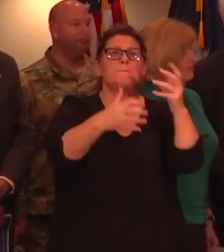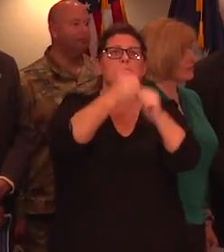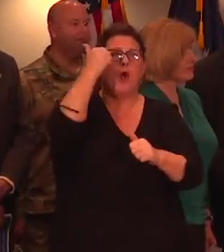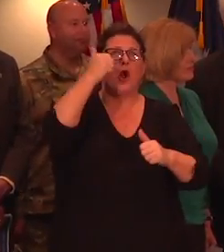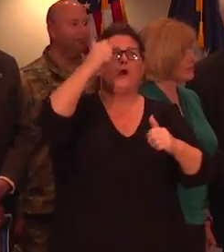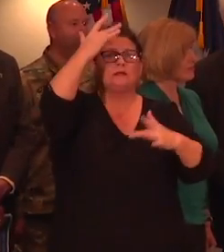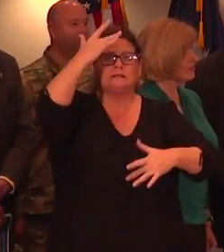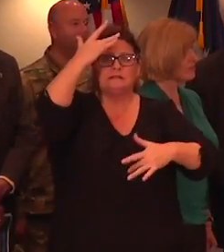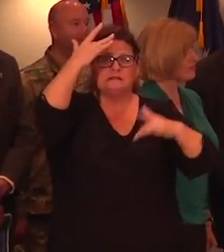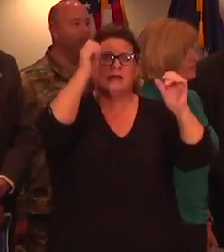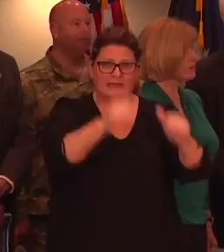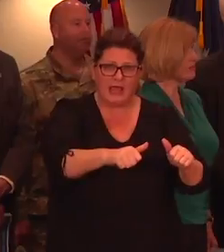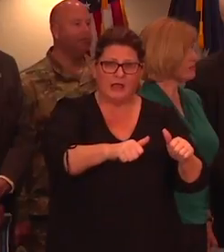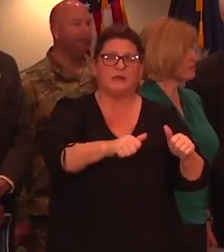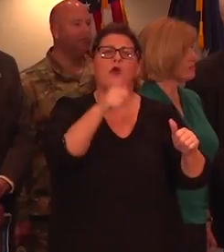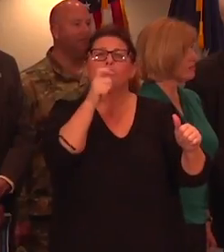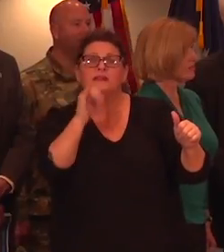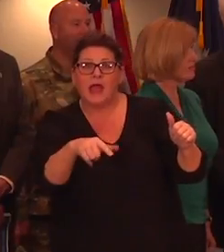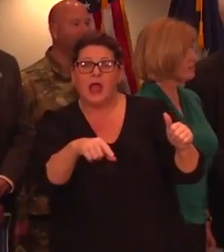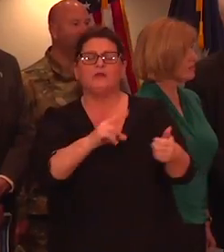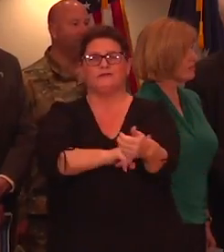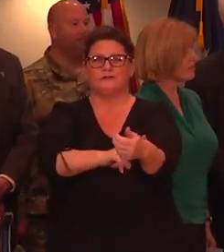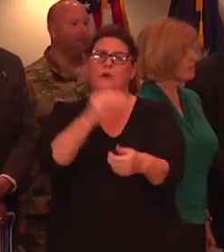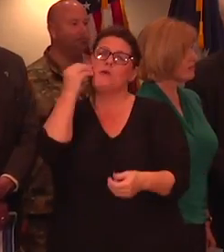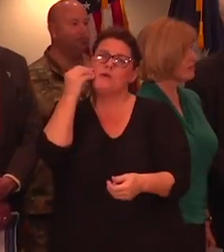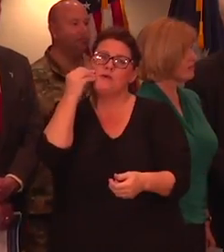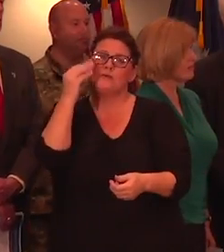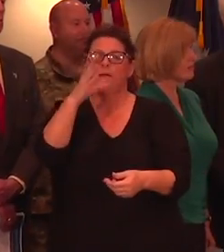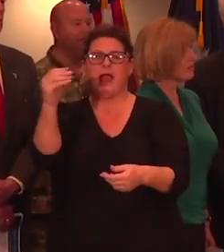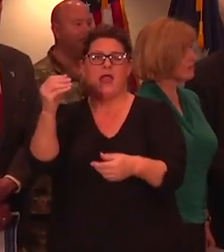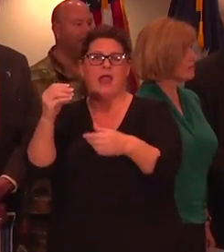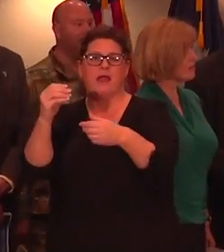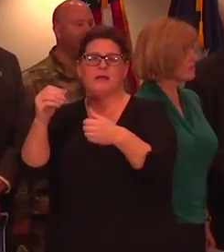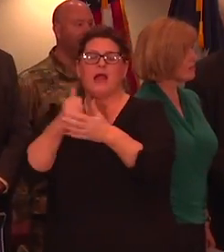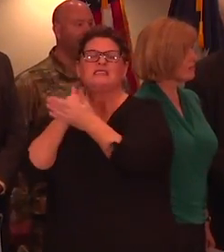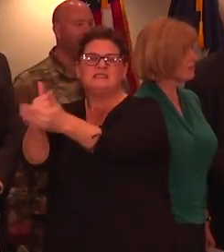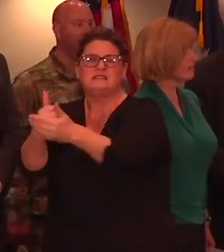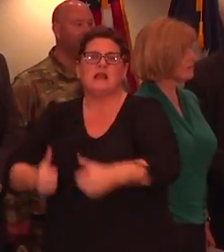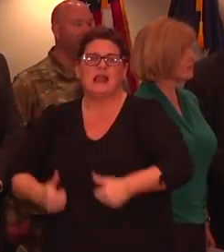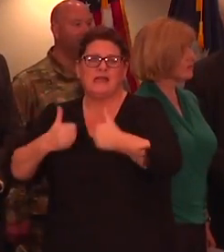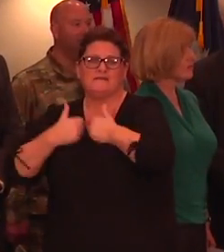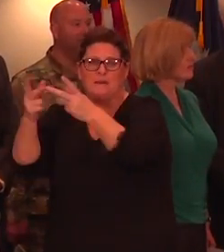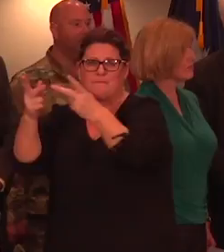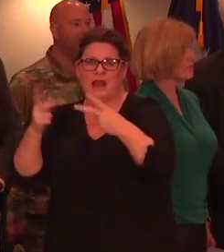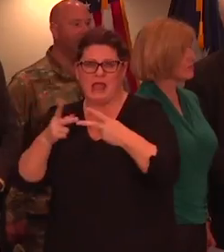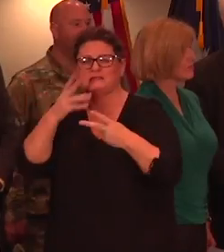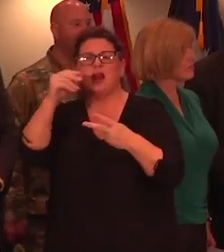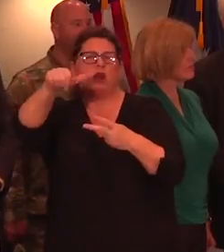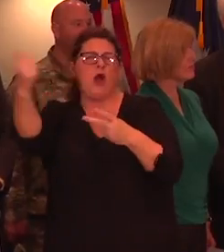illness. This includes our nursing homes and assisted living facilities, as well as other vulnerable populations with